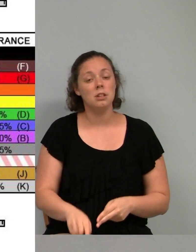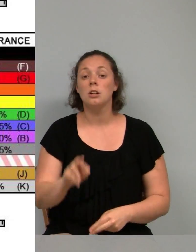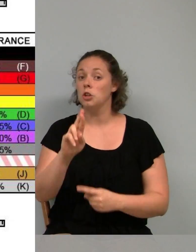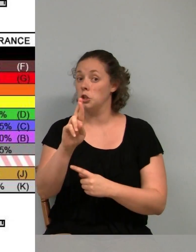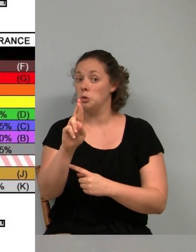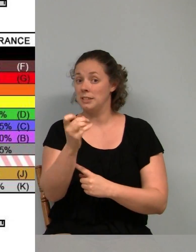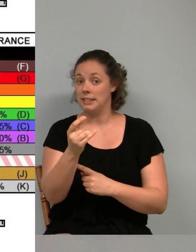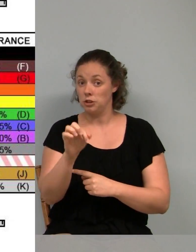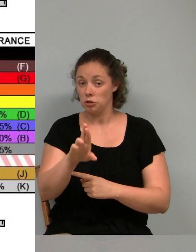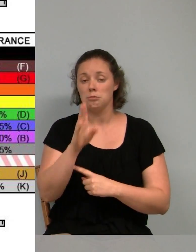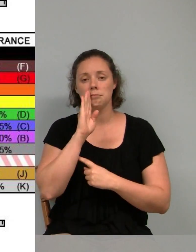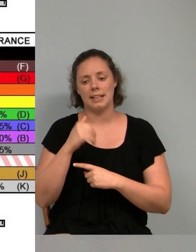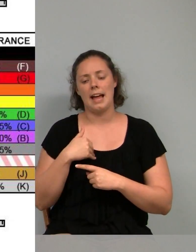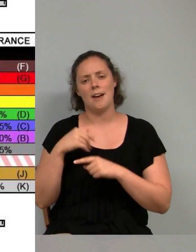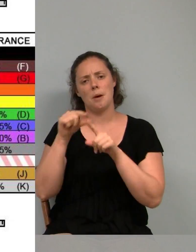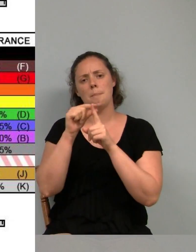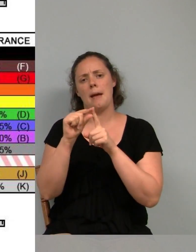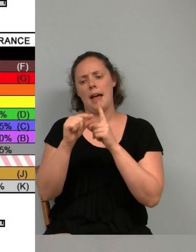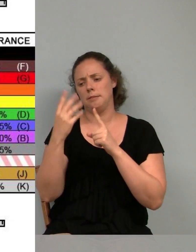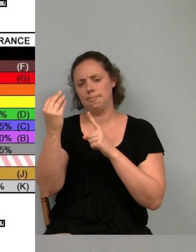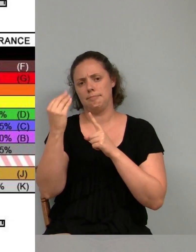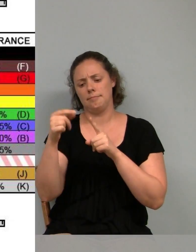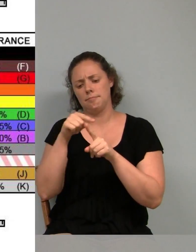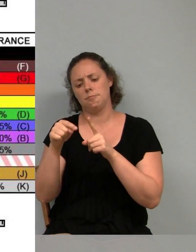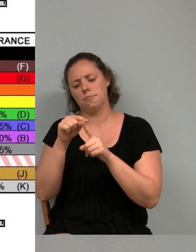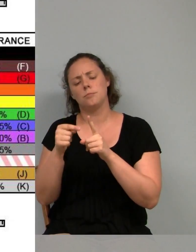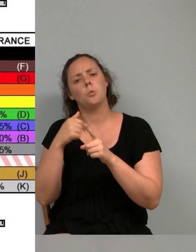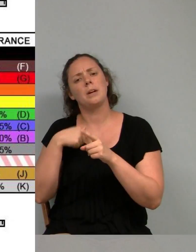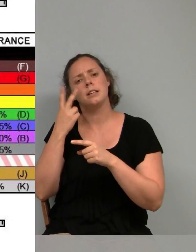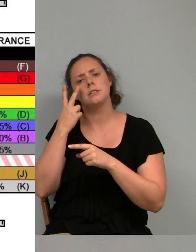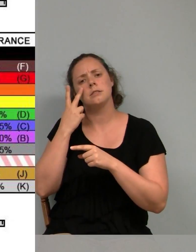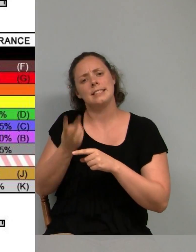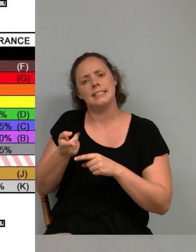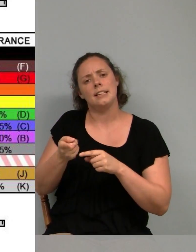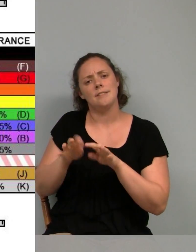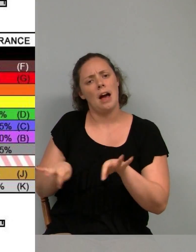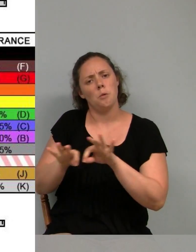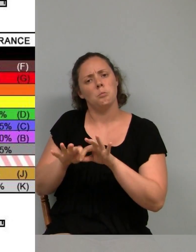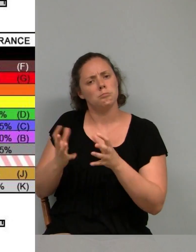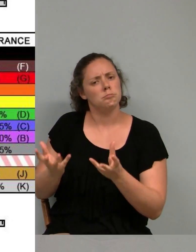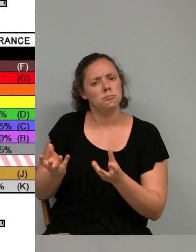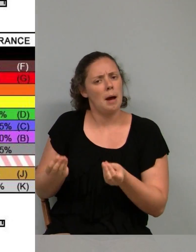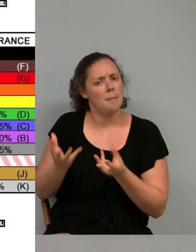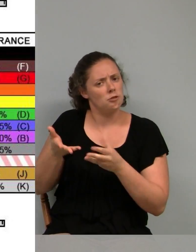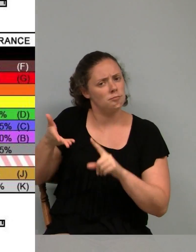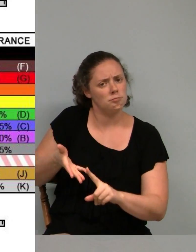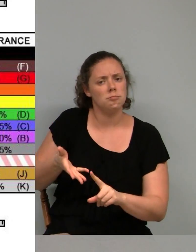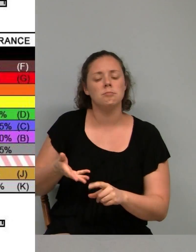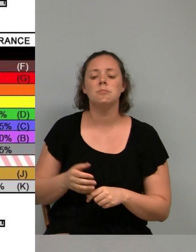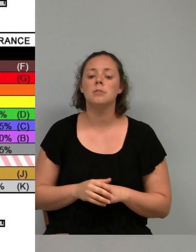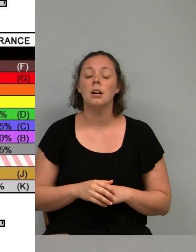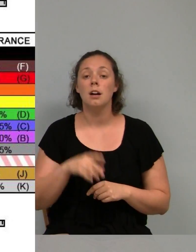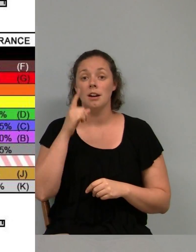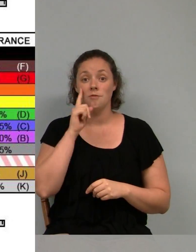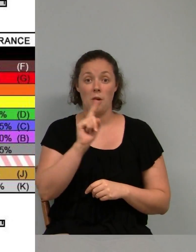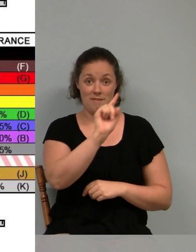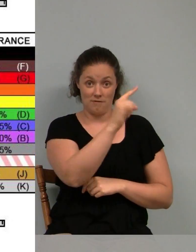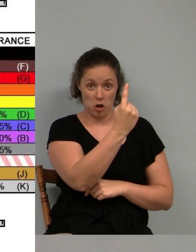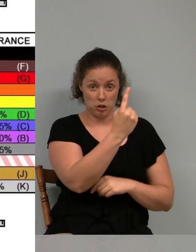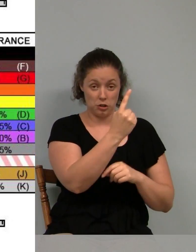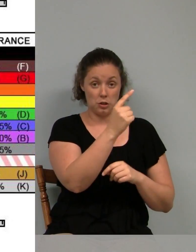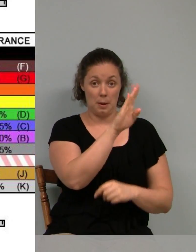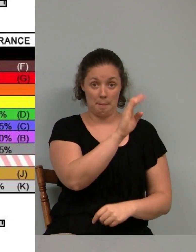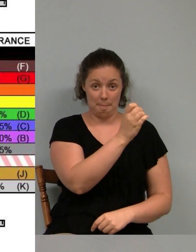with bands on the outside showing their value. For the 4-band coding variety, the first band is